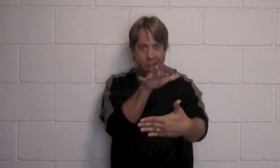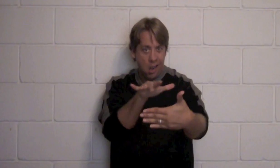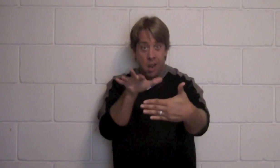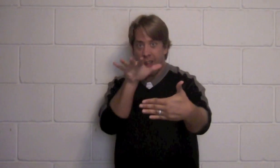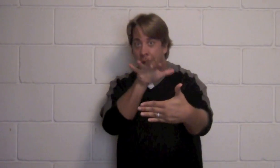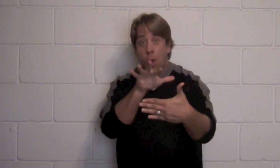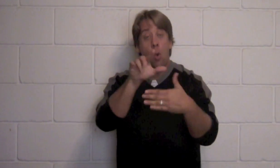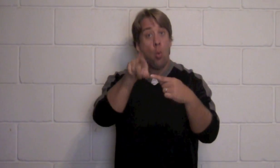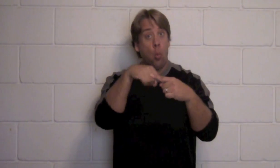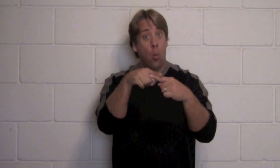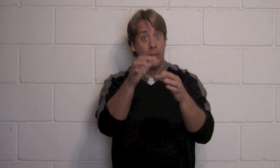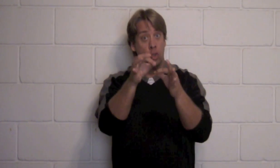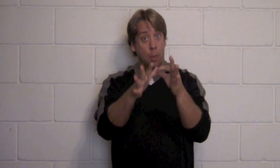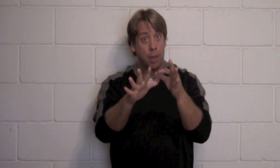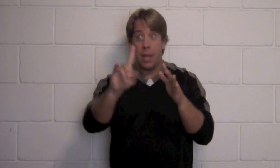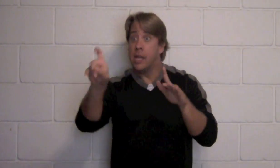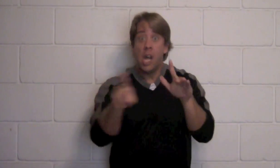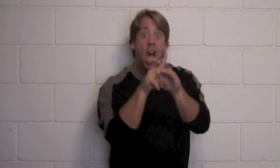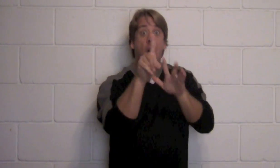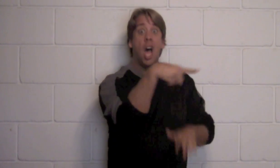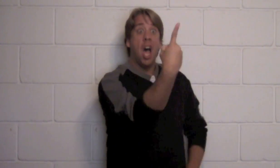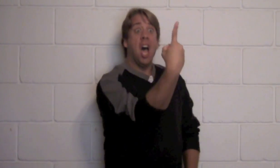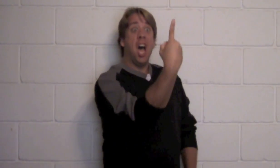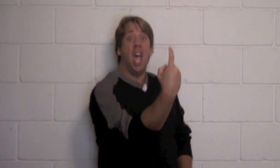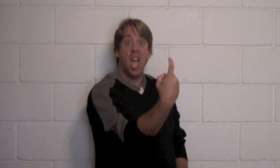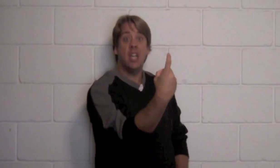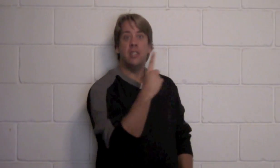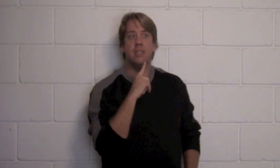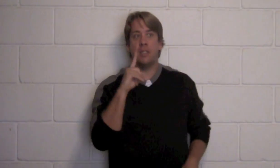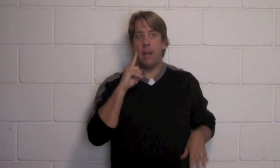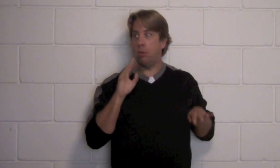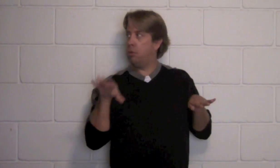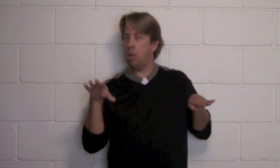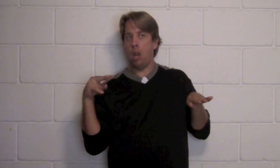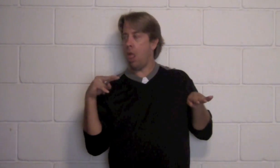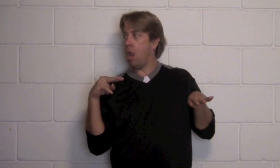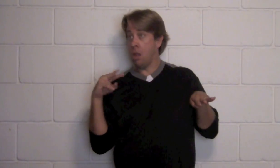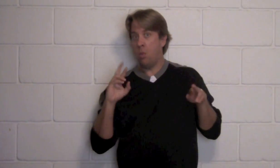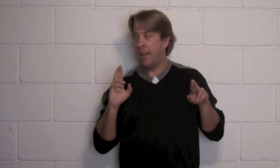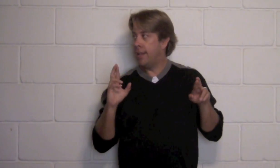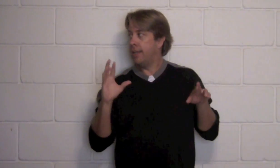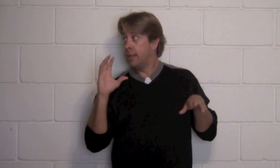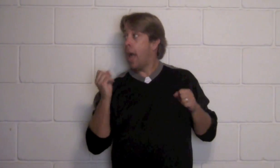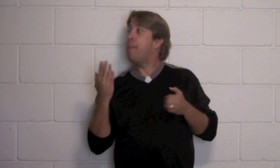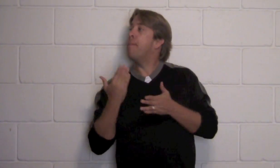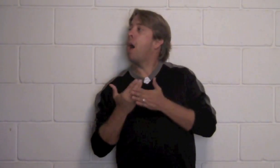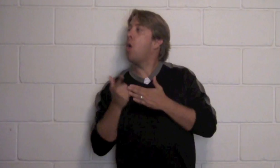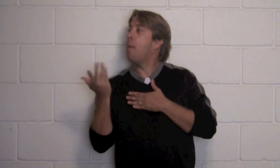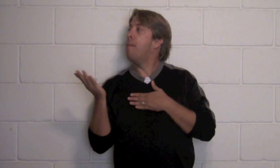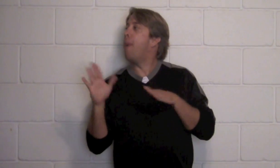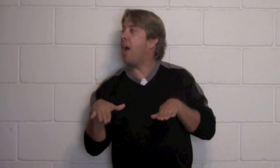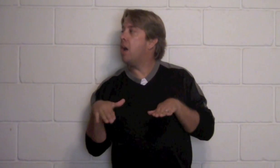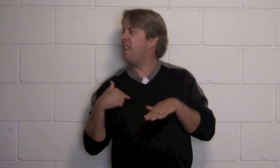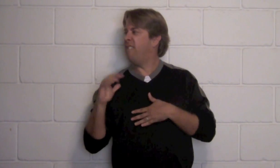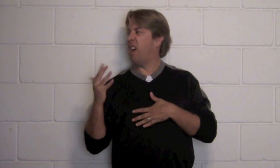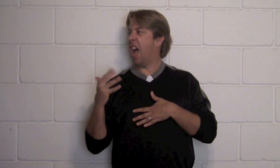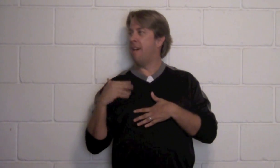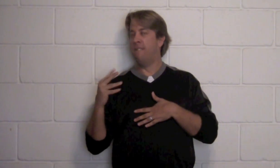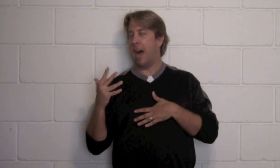that deaf people have invented. When an interpreter shows up, the deaf say, look, you ready? Okay, how much money are you going to put on? I